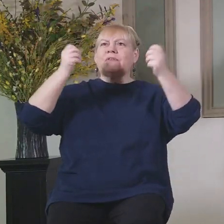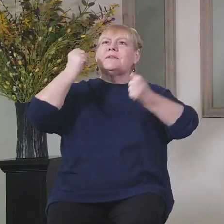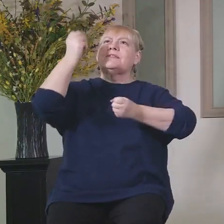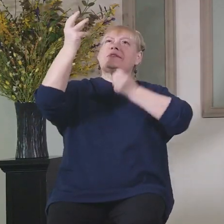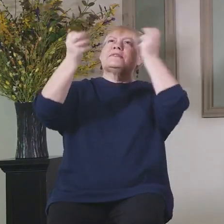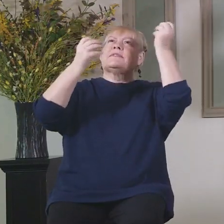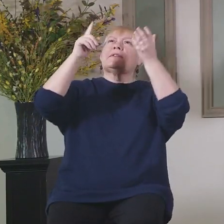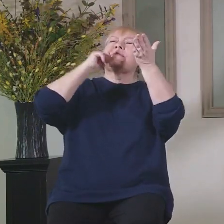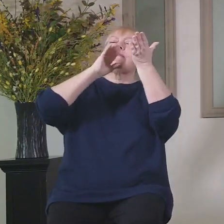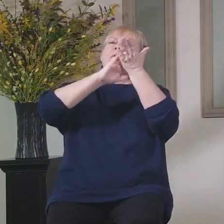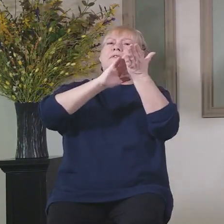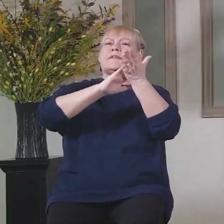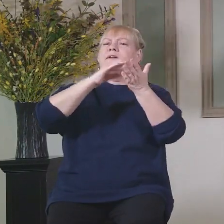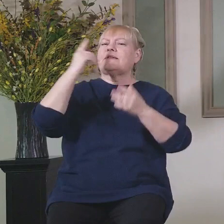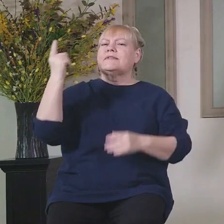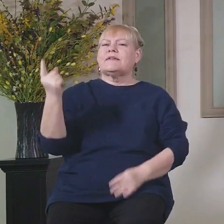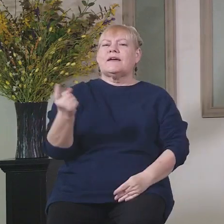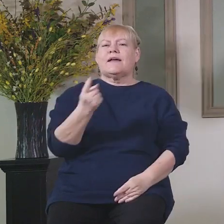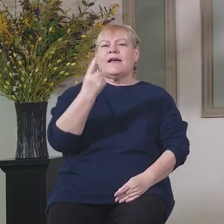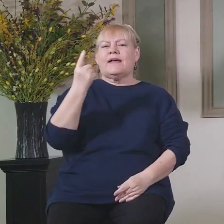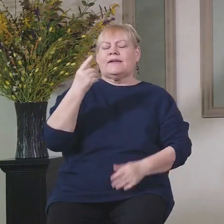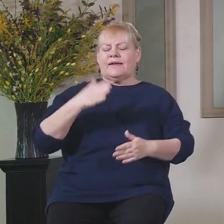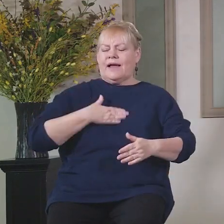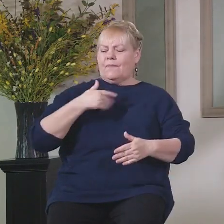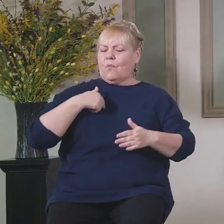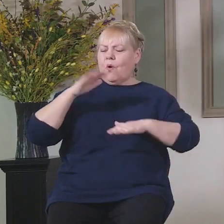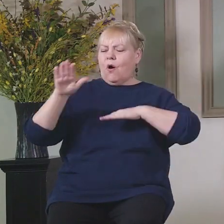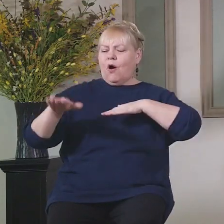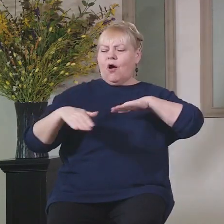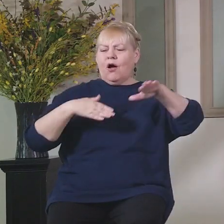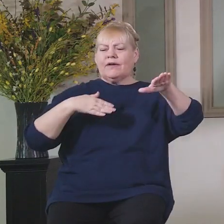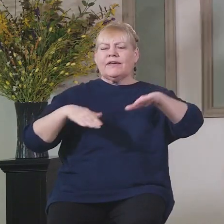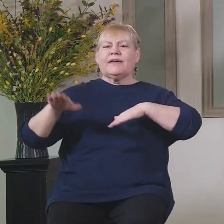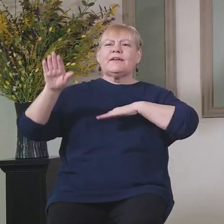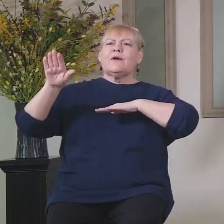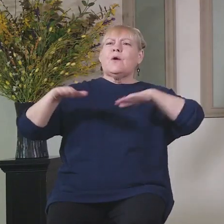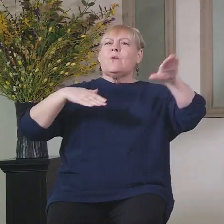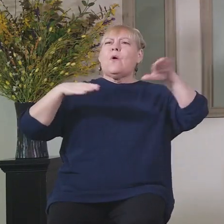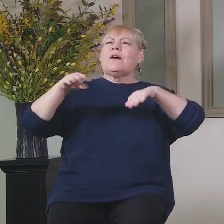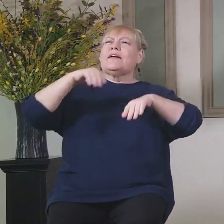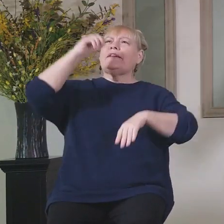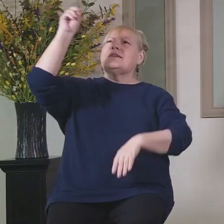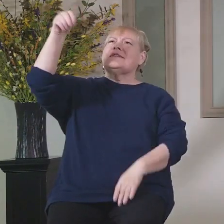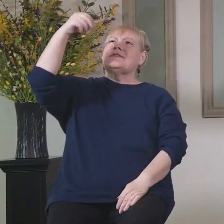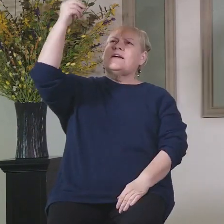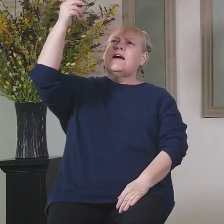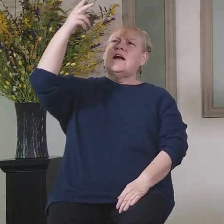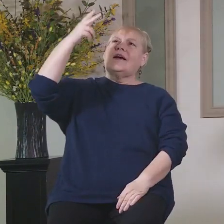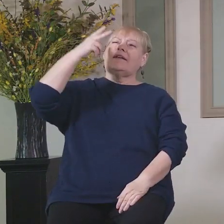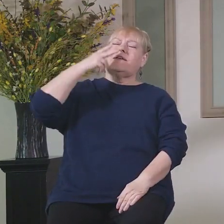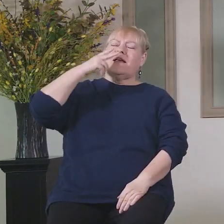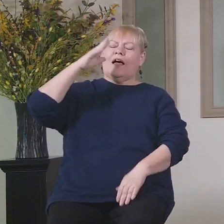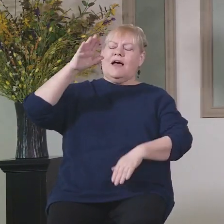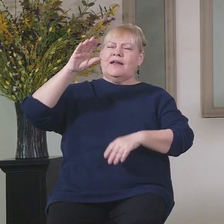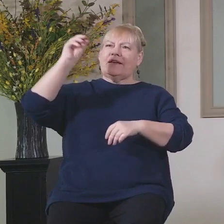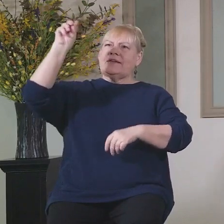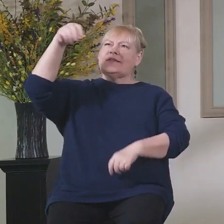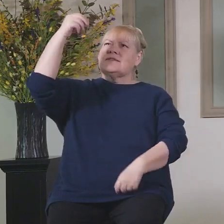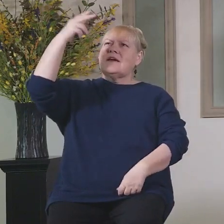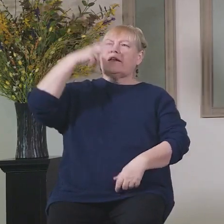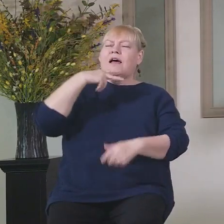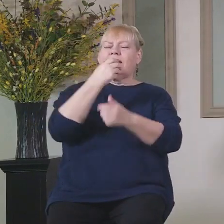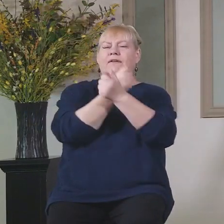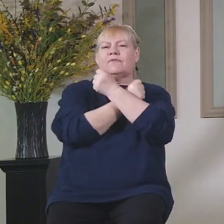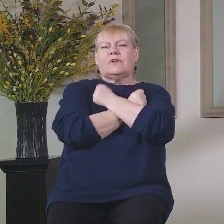above, singing his praises, gladly I'm walking, walking in